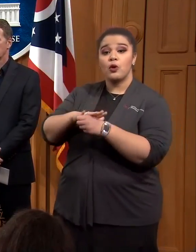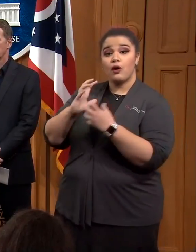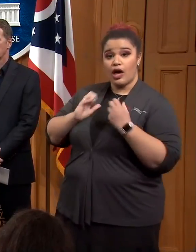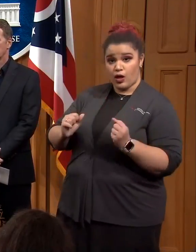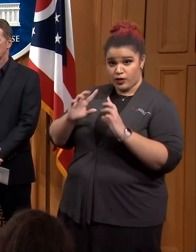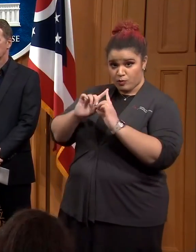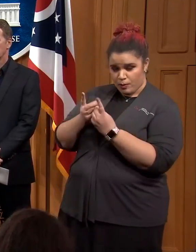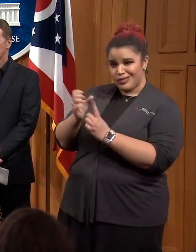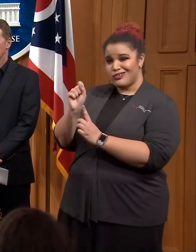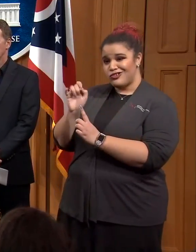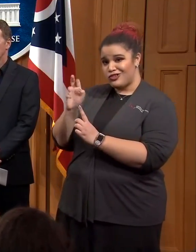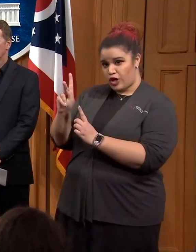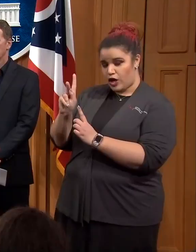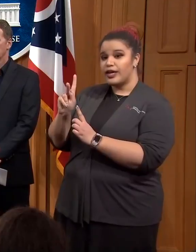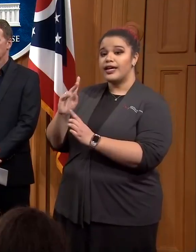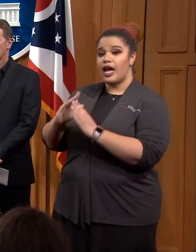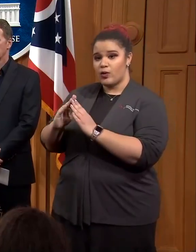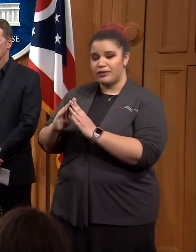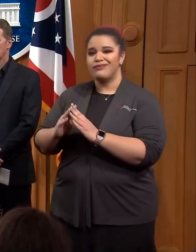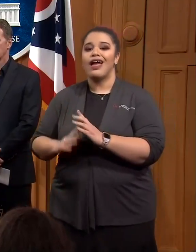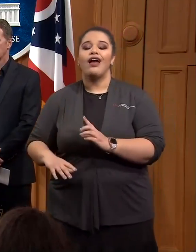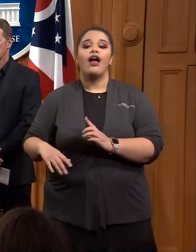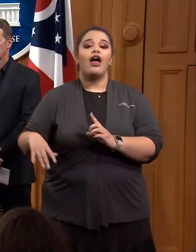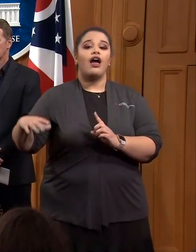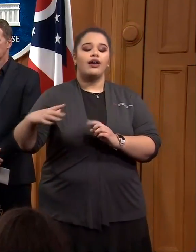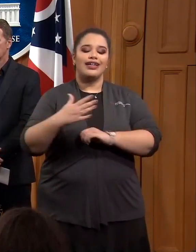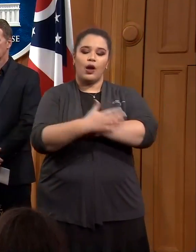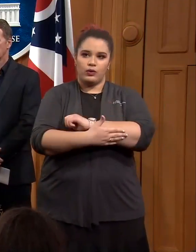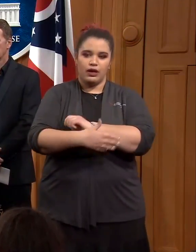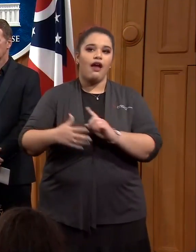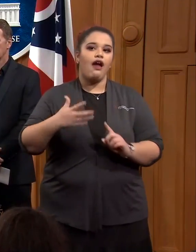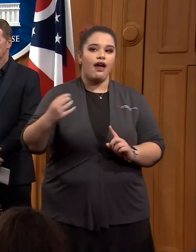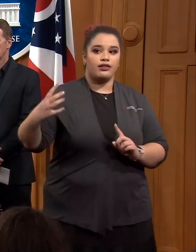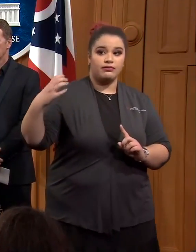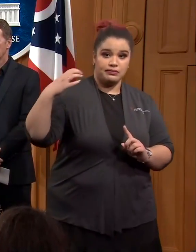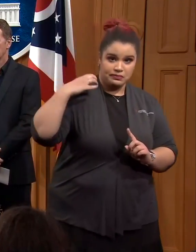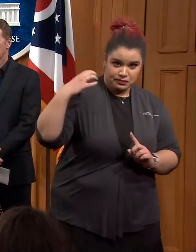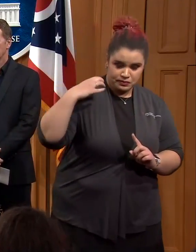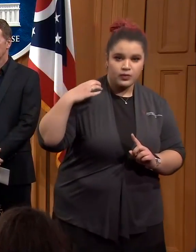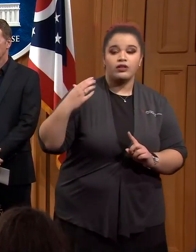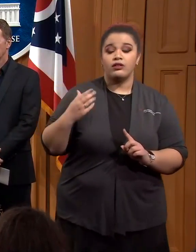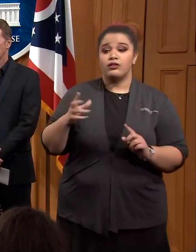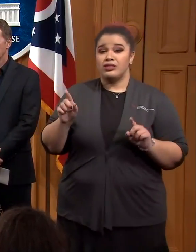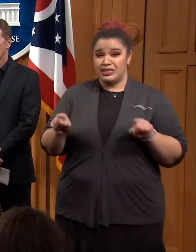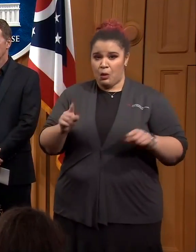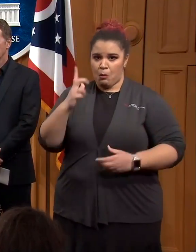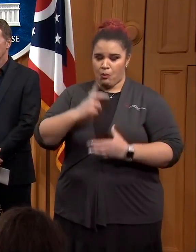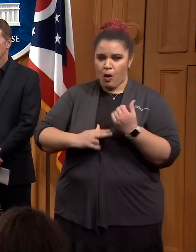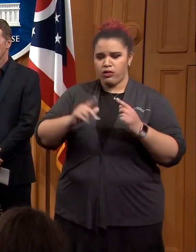alongside Canton City Health Department, are both investigating a large number of contacts.